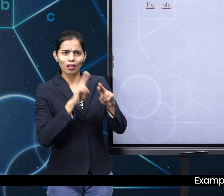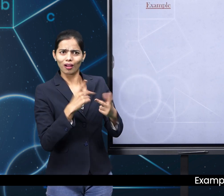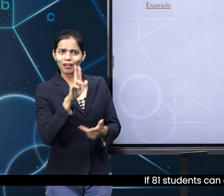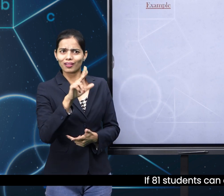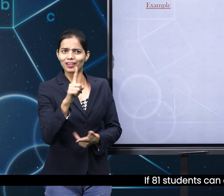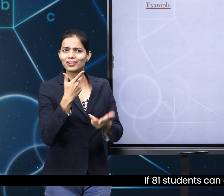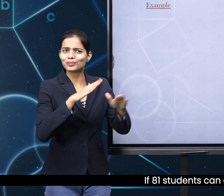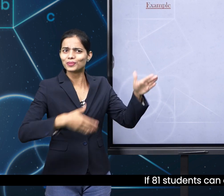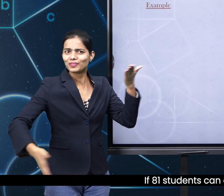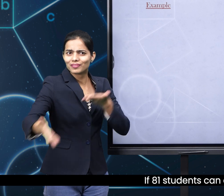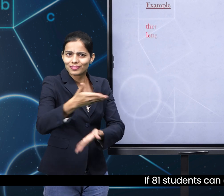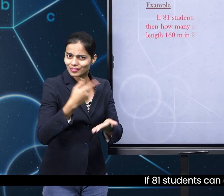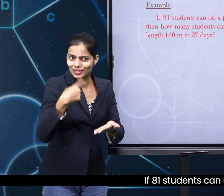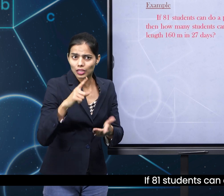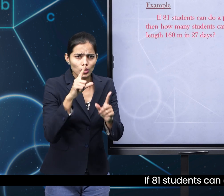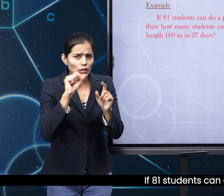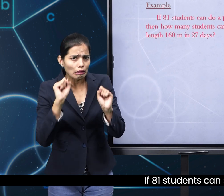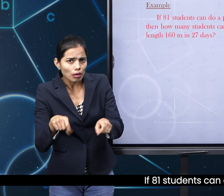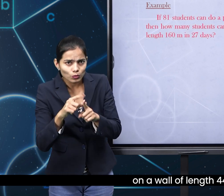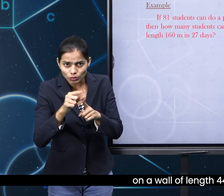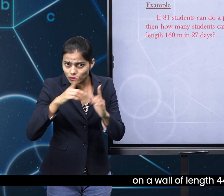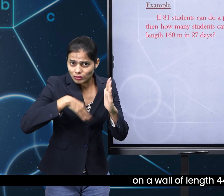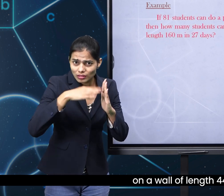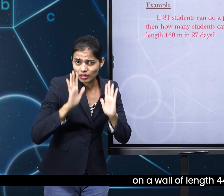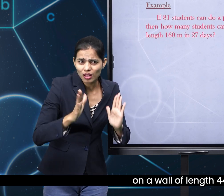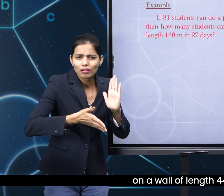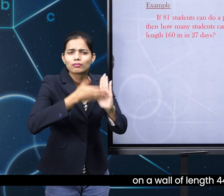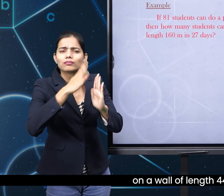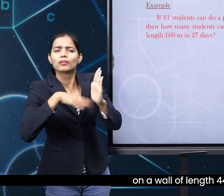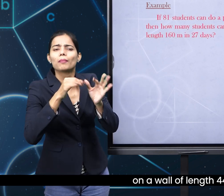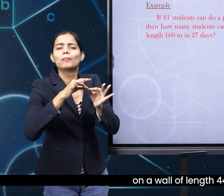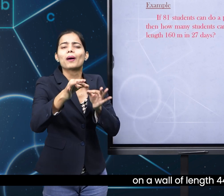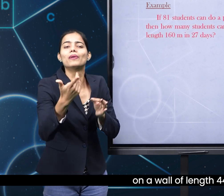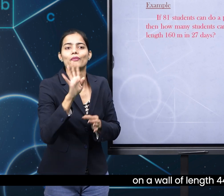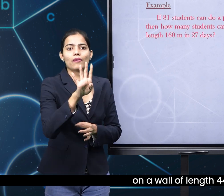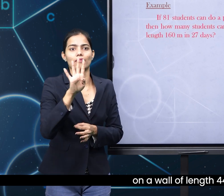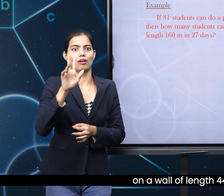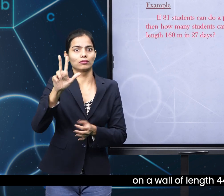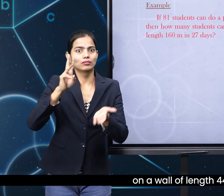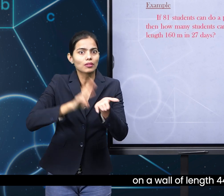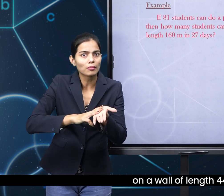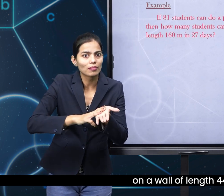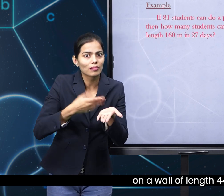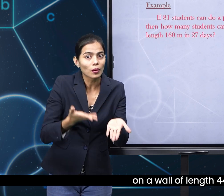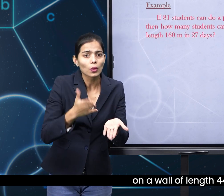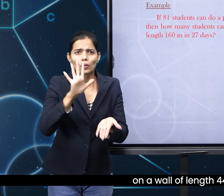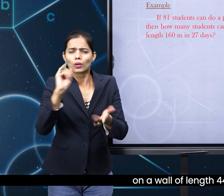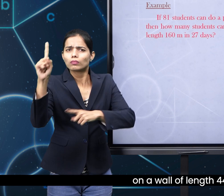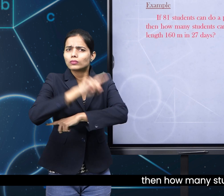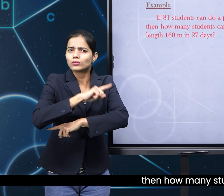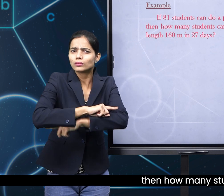Example. If 81 student can do a painting on a wall of length 448 m in 56